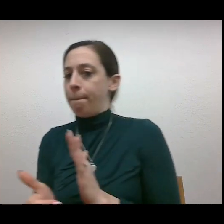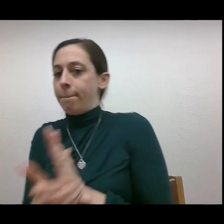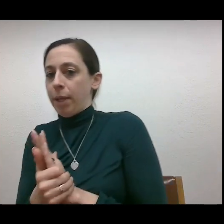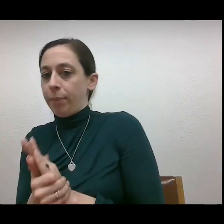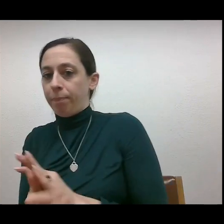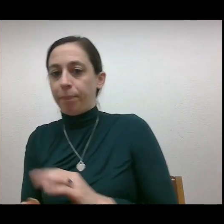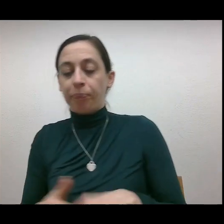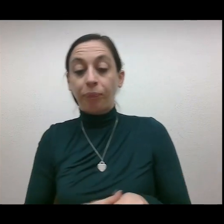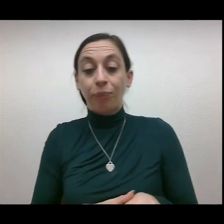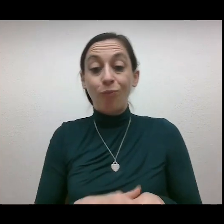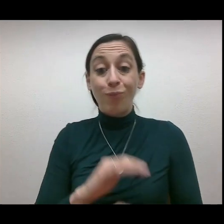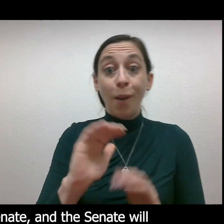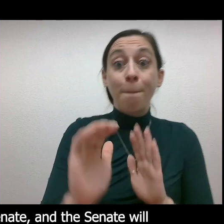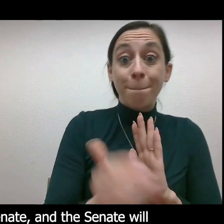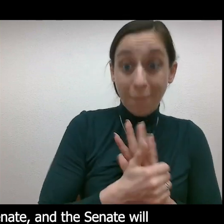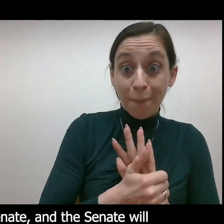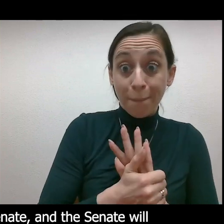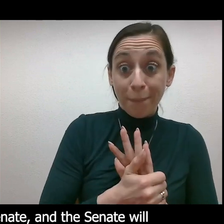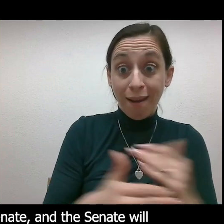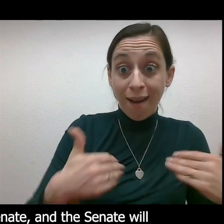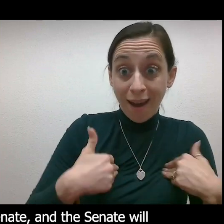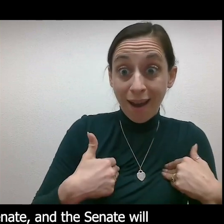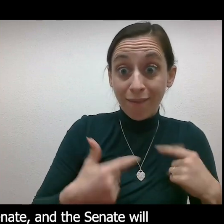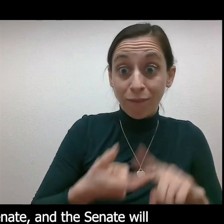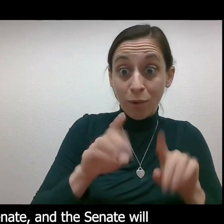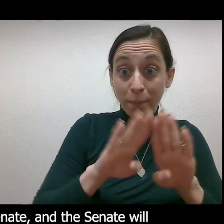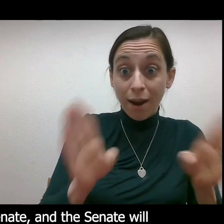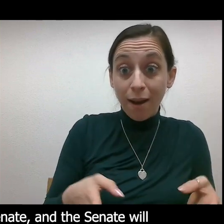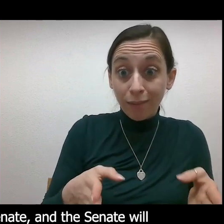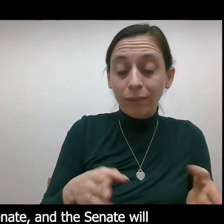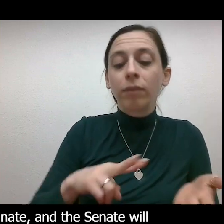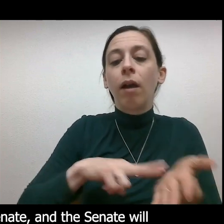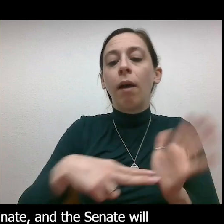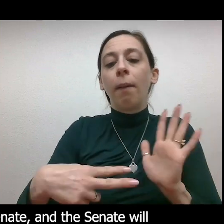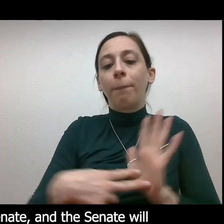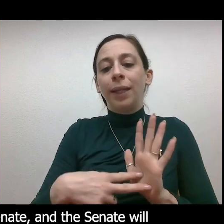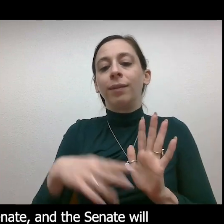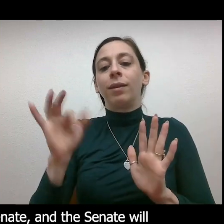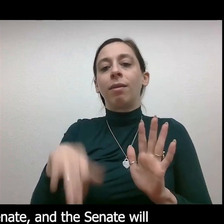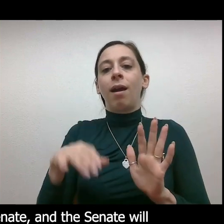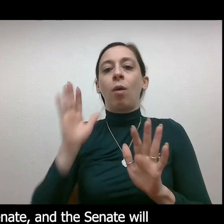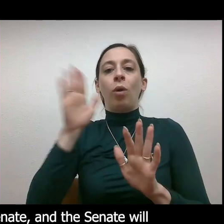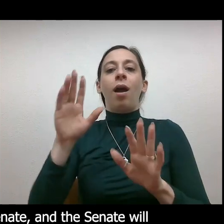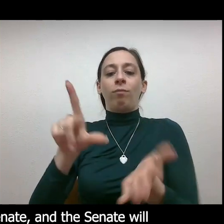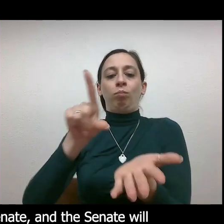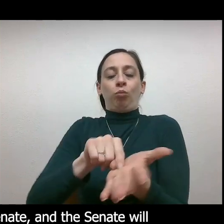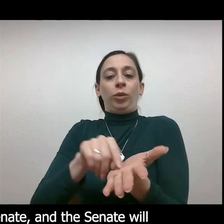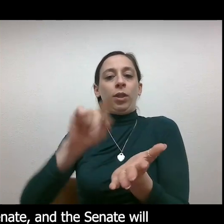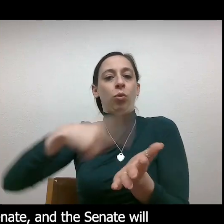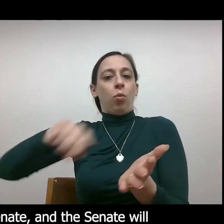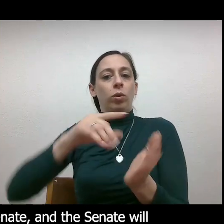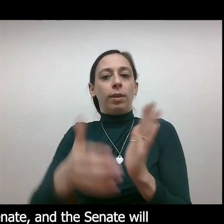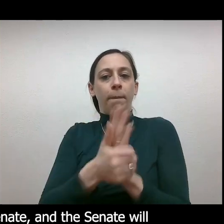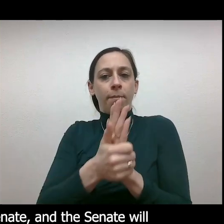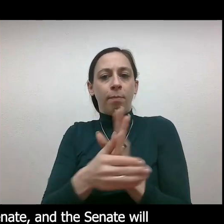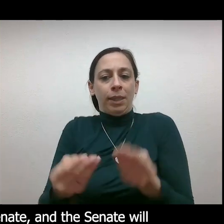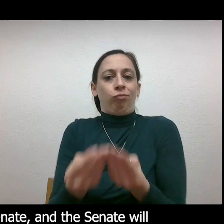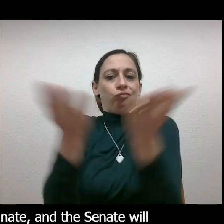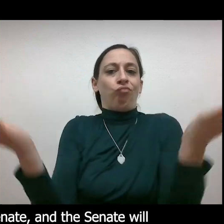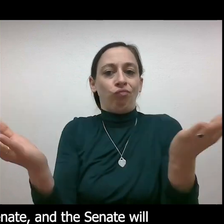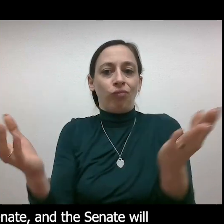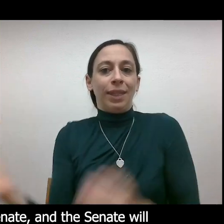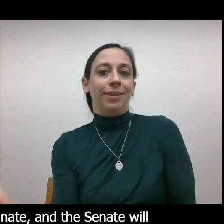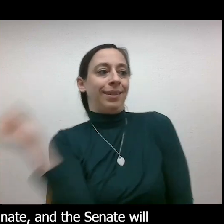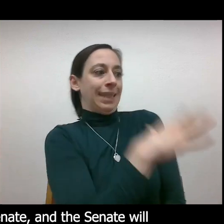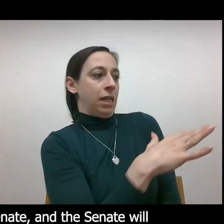options. It passes out of the House amended or not amended. If it is amended, it will be sent to the Senate, and the Senate will decide